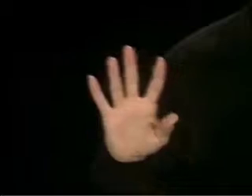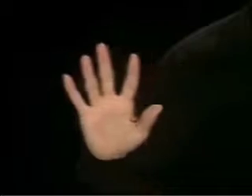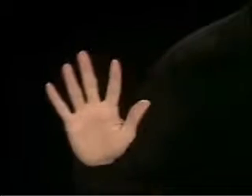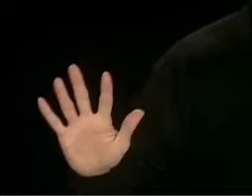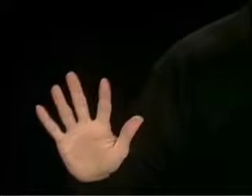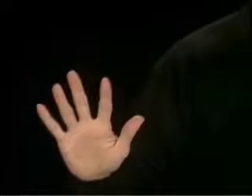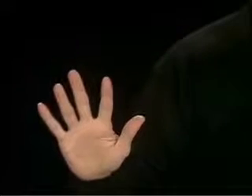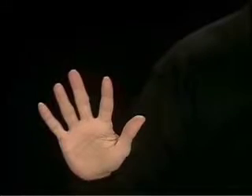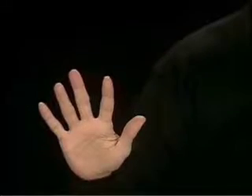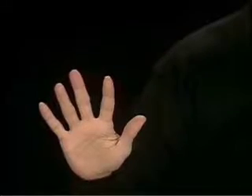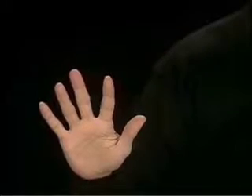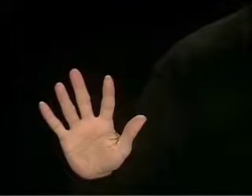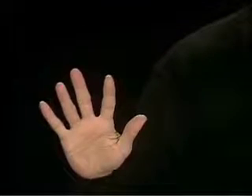45,